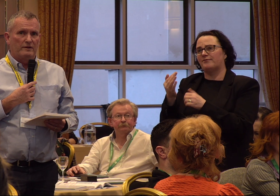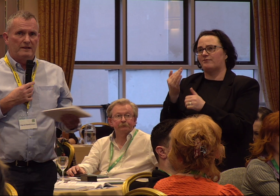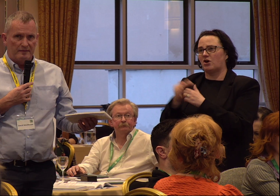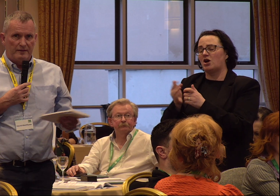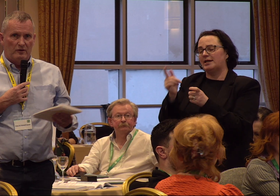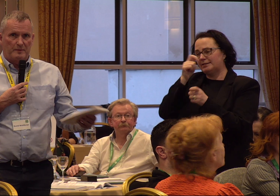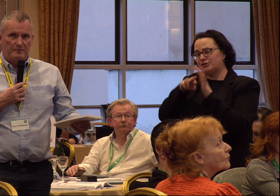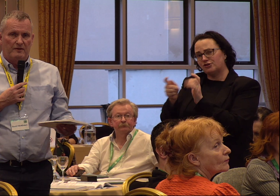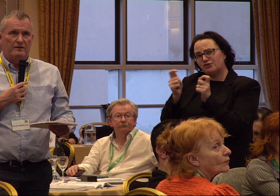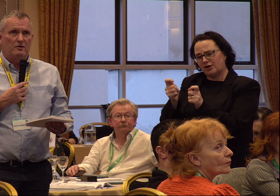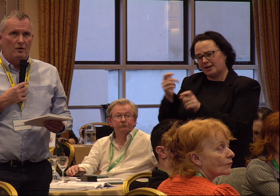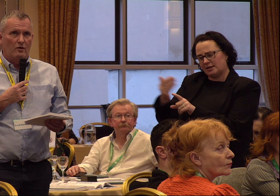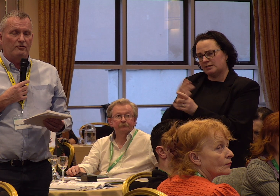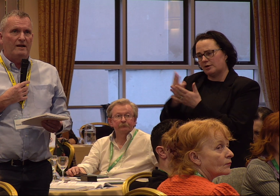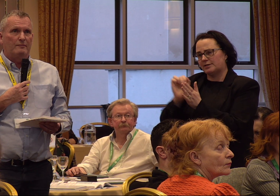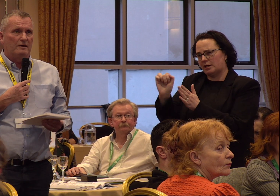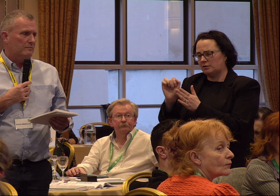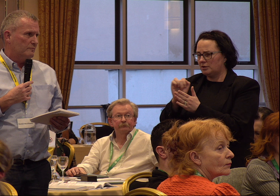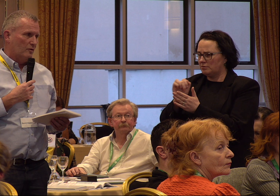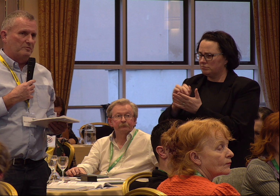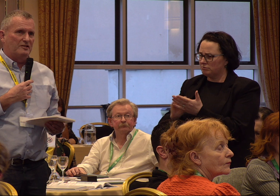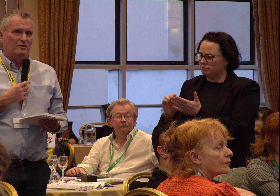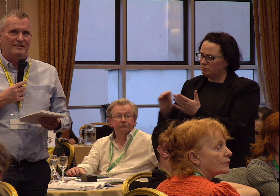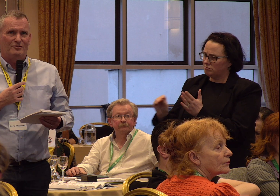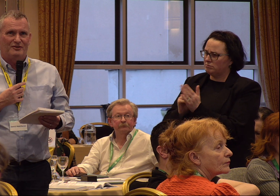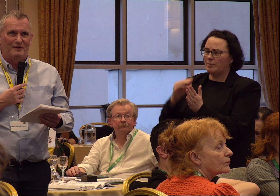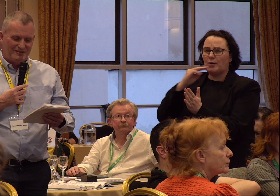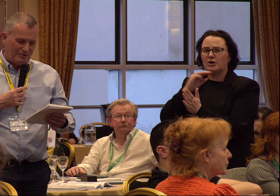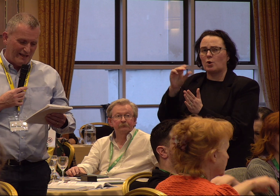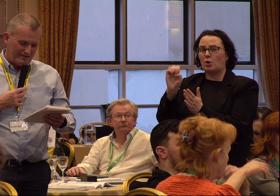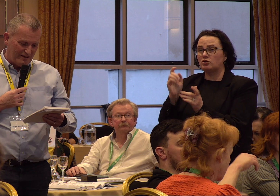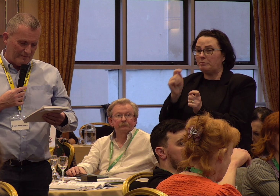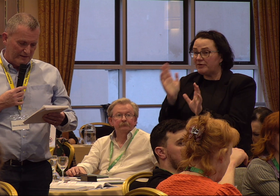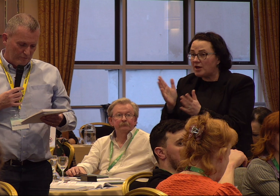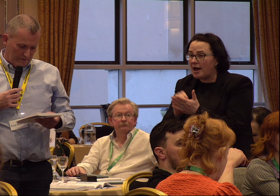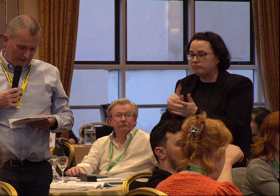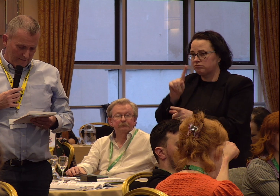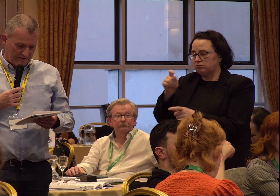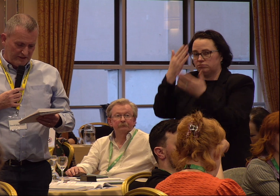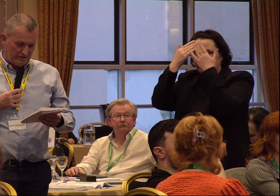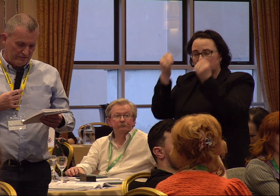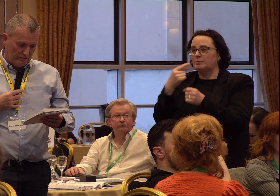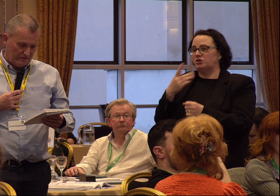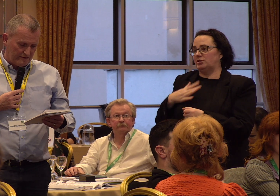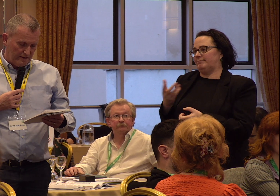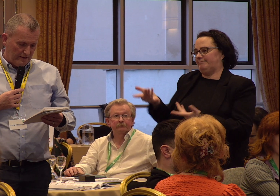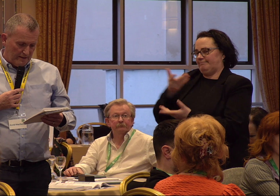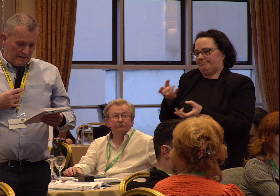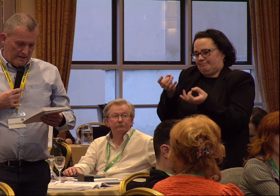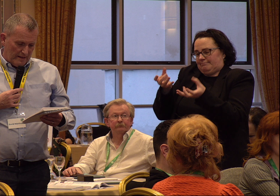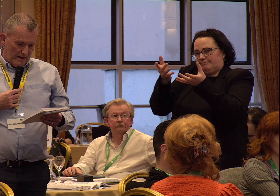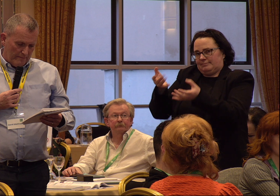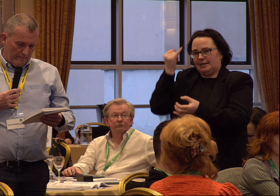before they, as part of their core training. We're not 100% sure that it doesn't already do that, but that would be a suggestion from us.